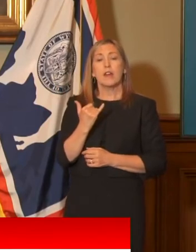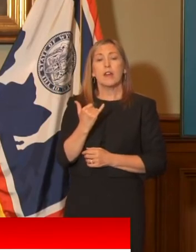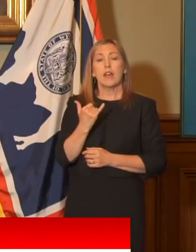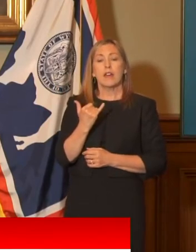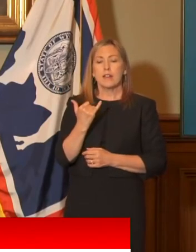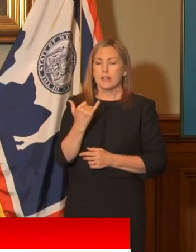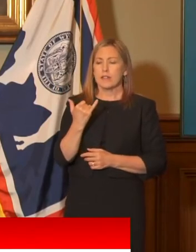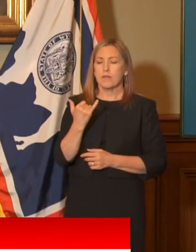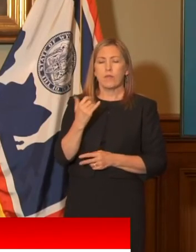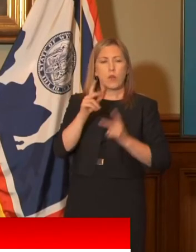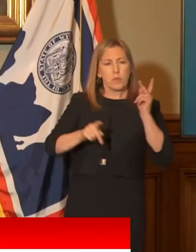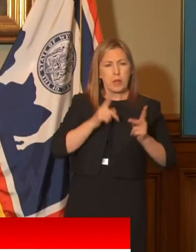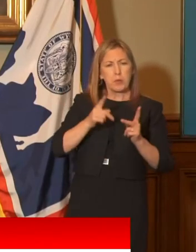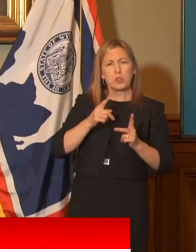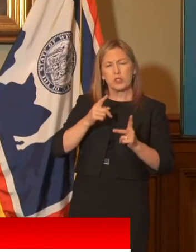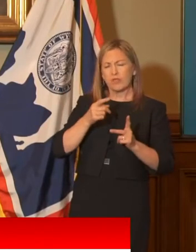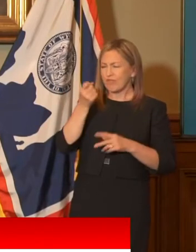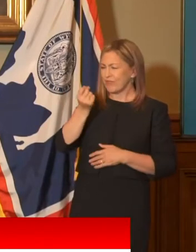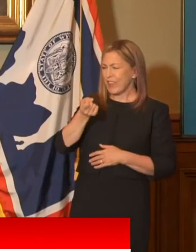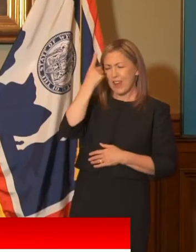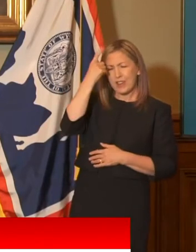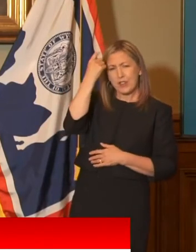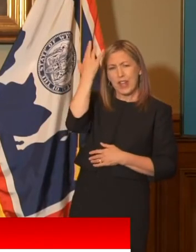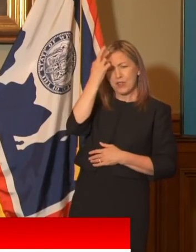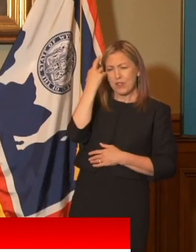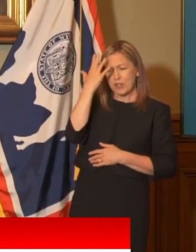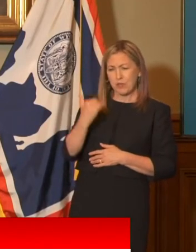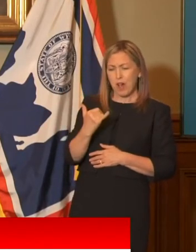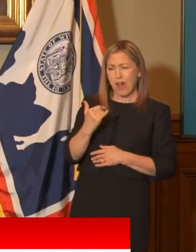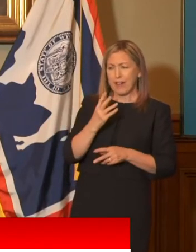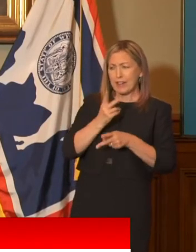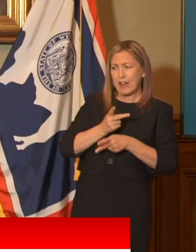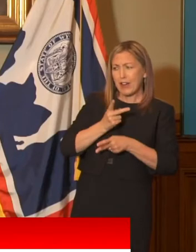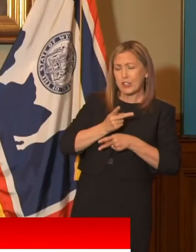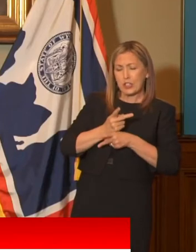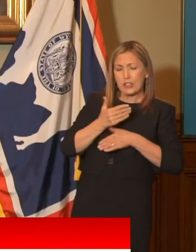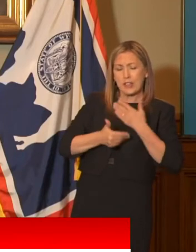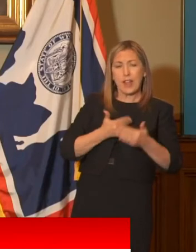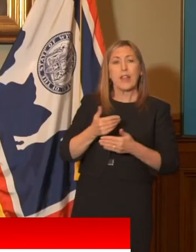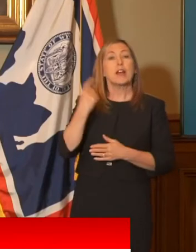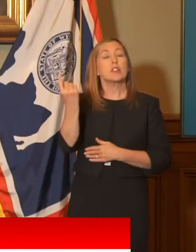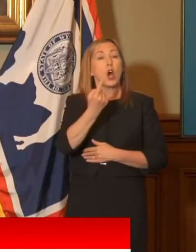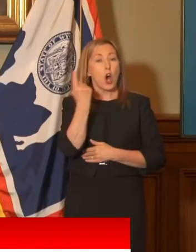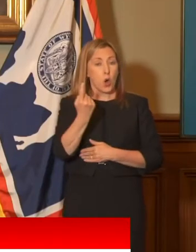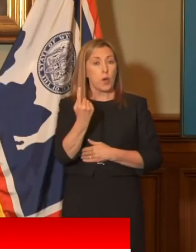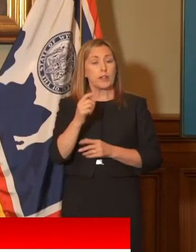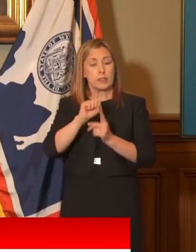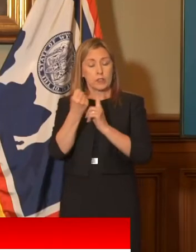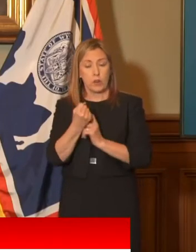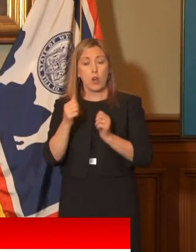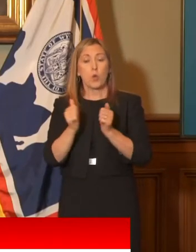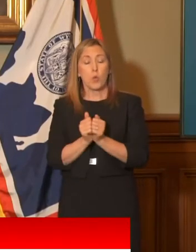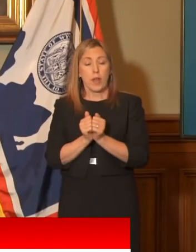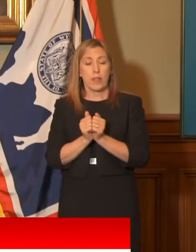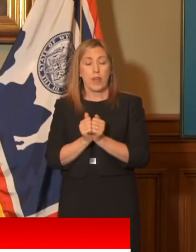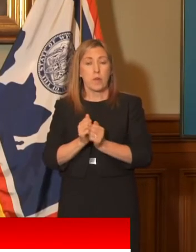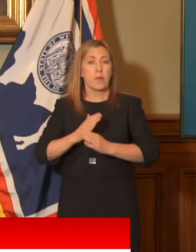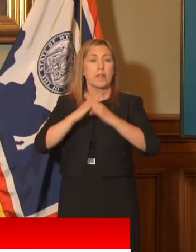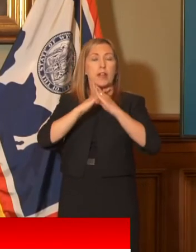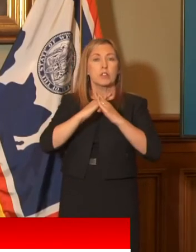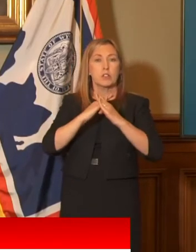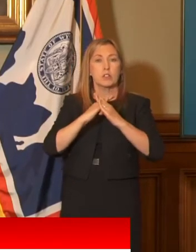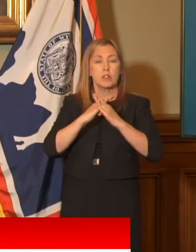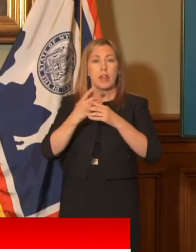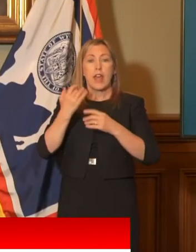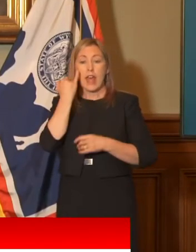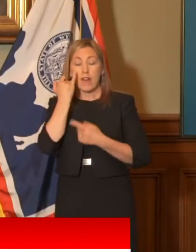difficult to understand why we still need caution. That's always the case with prevention. If it works, people often say, why did we even